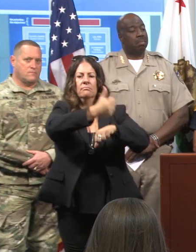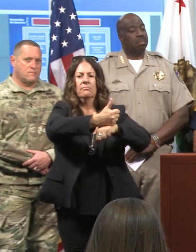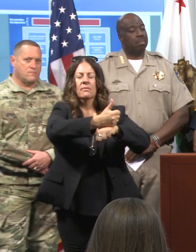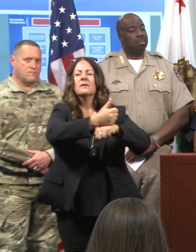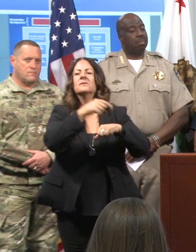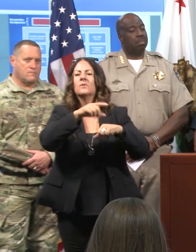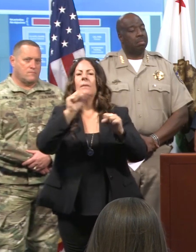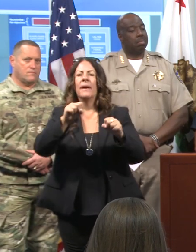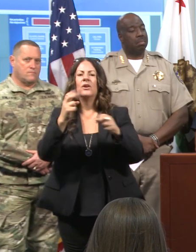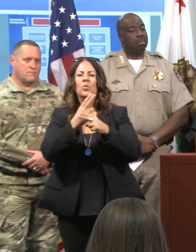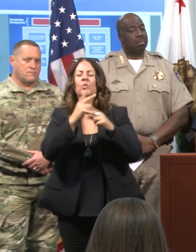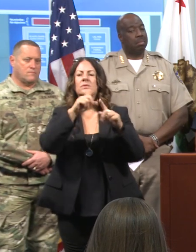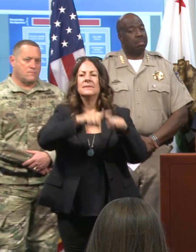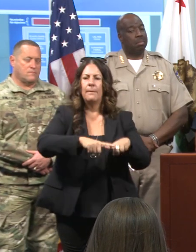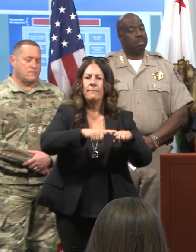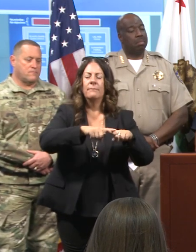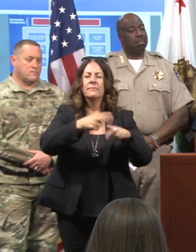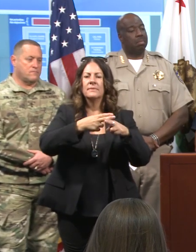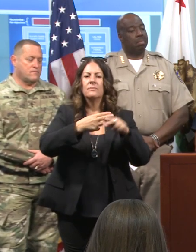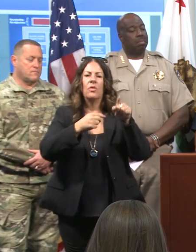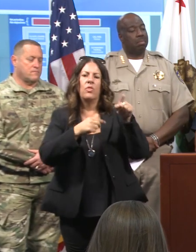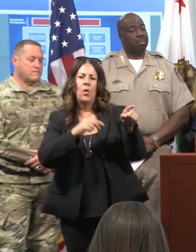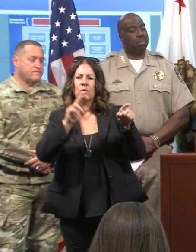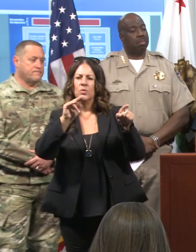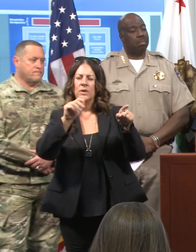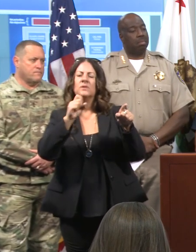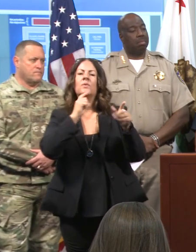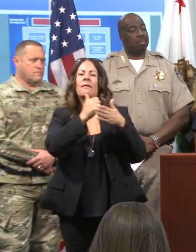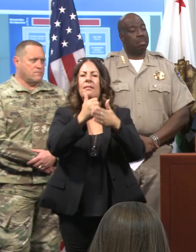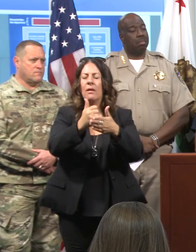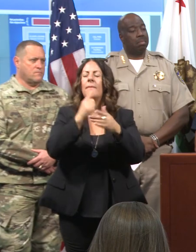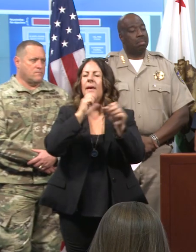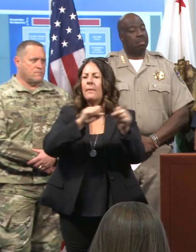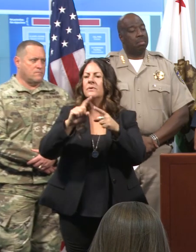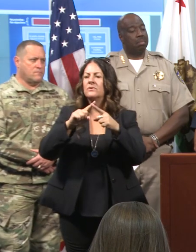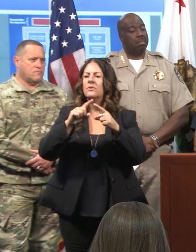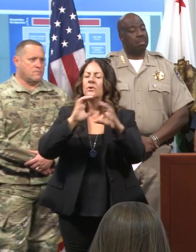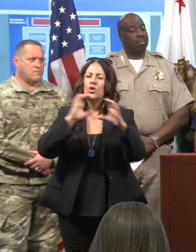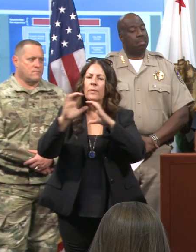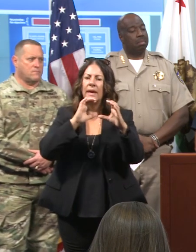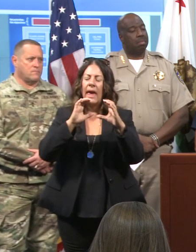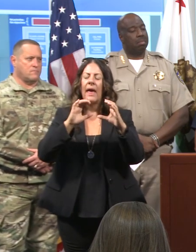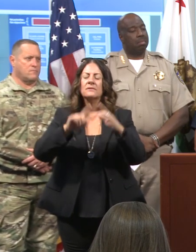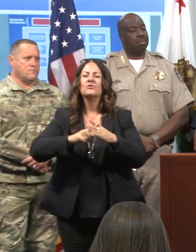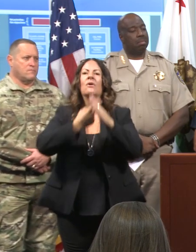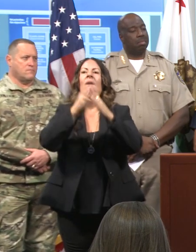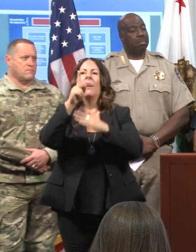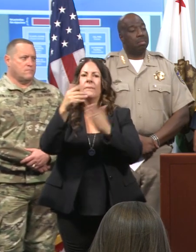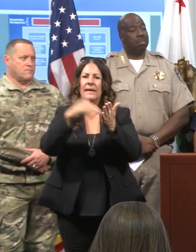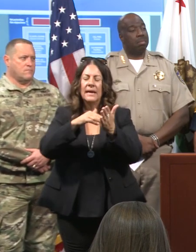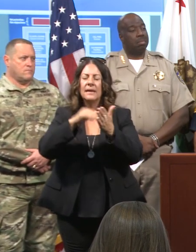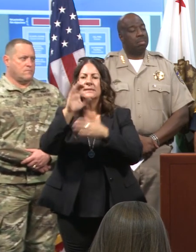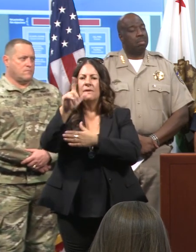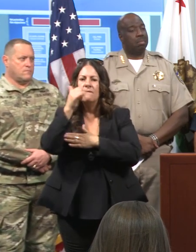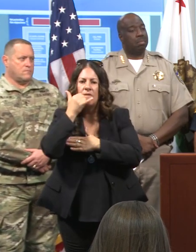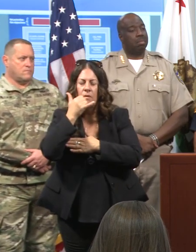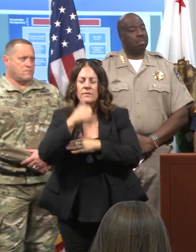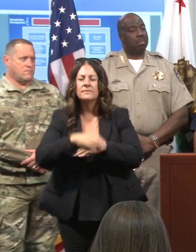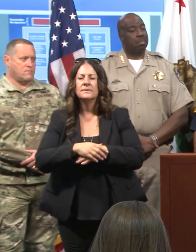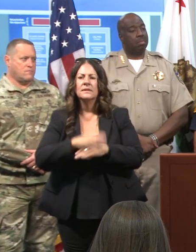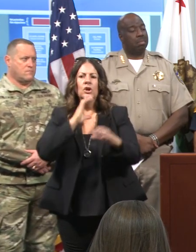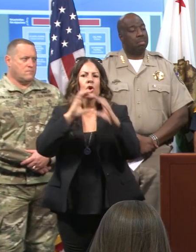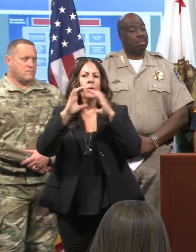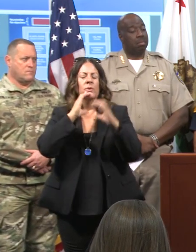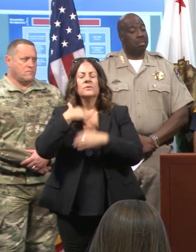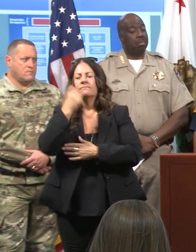Joint Incident Site Communication Units. These are units that will help augment the communications in the area. We understand that communications is